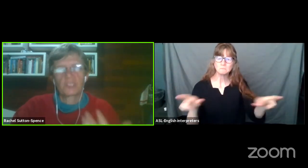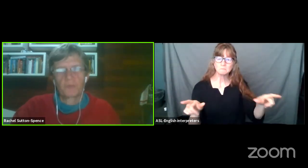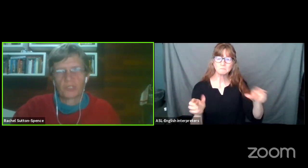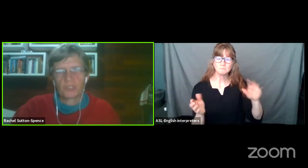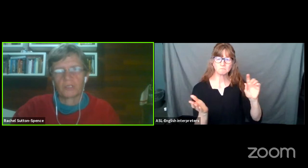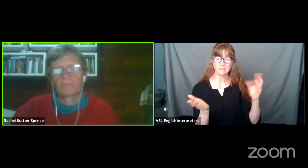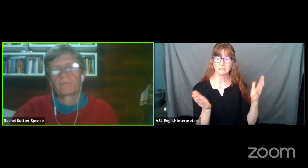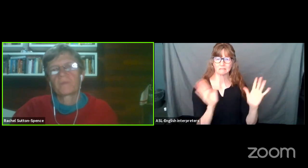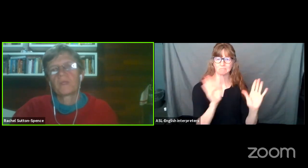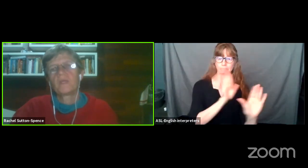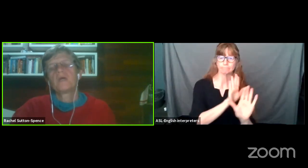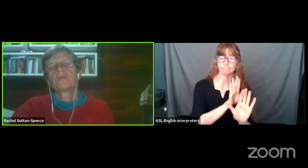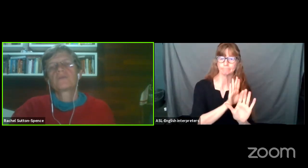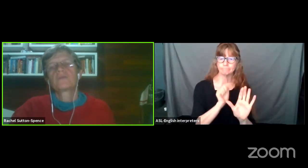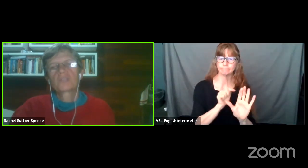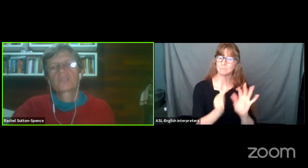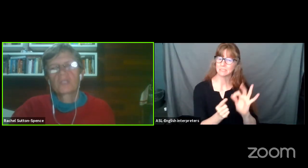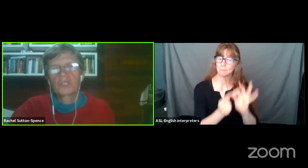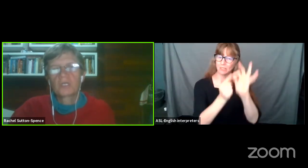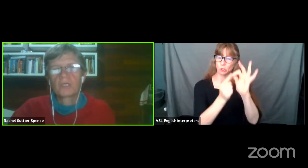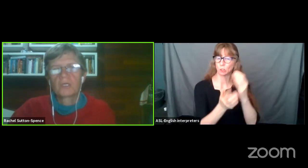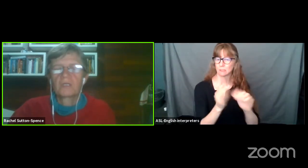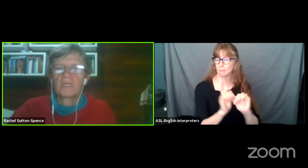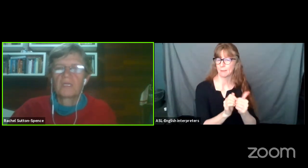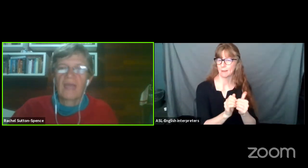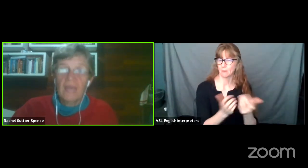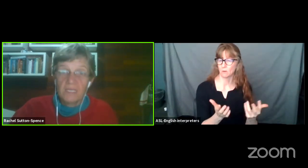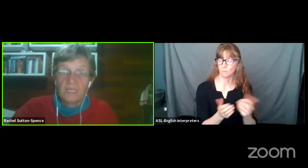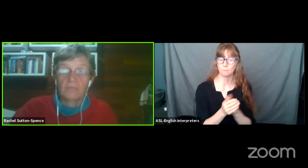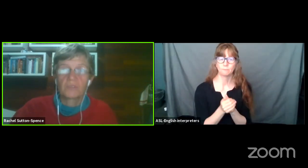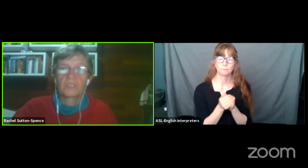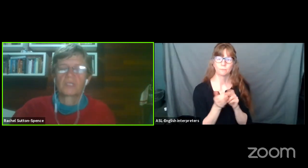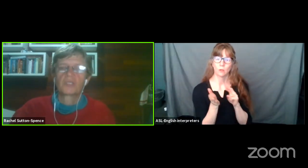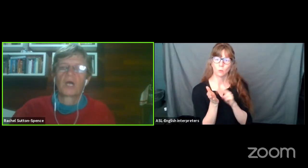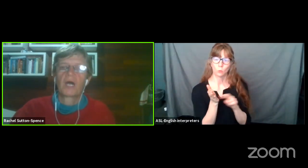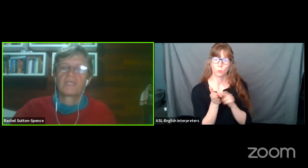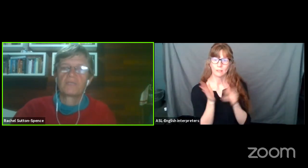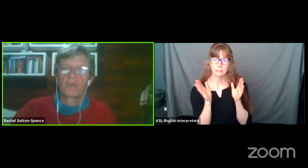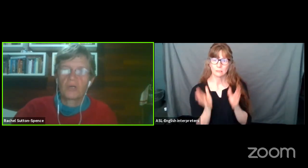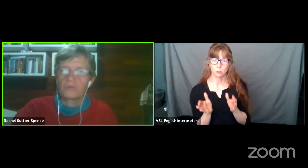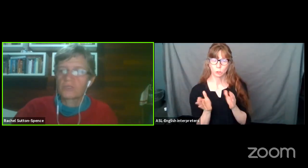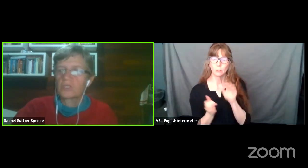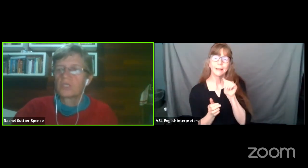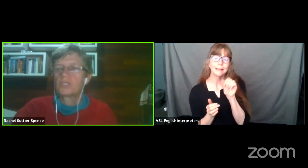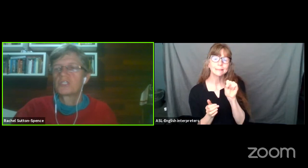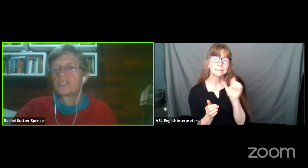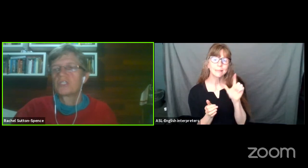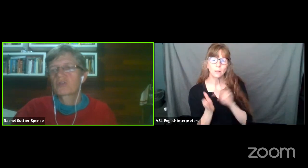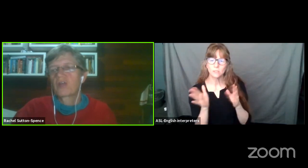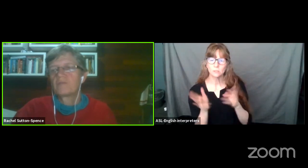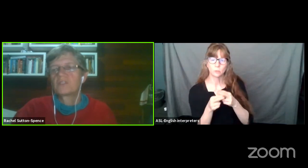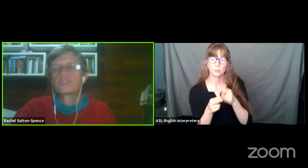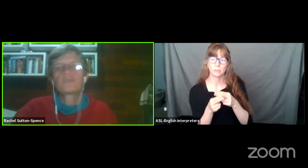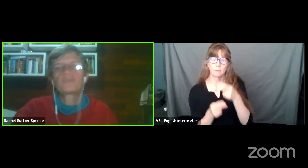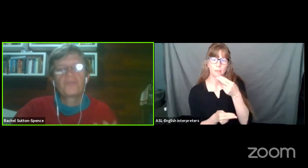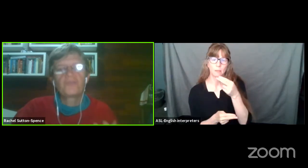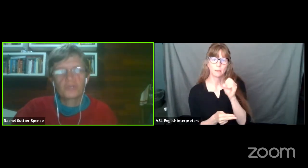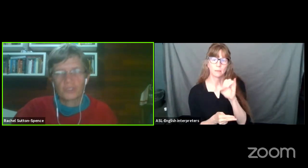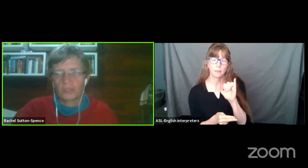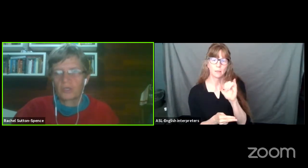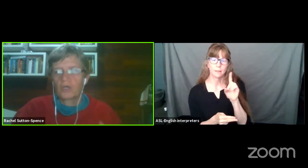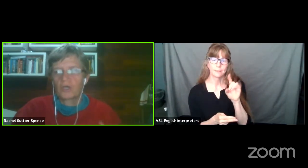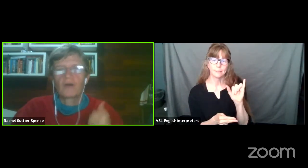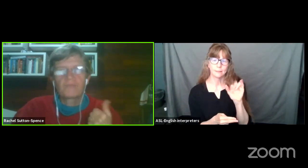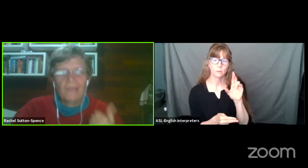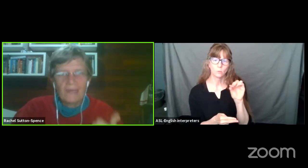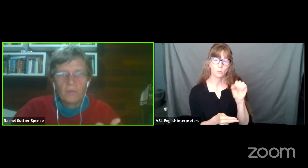particularly special. The researcher, the ASL researcher Heidi Rose, she described it as a